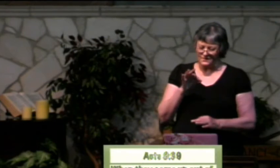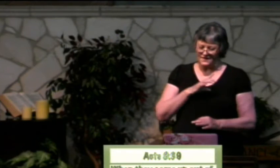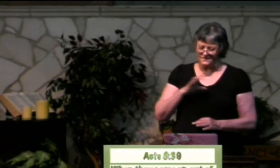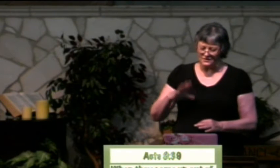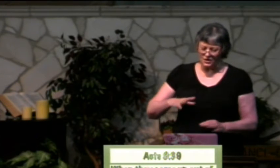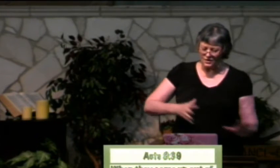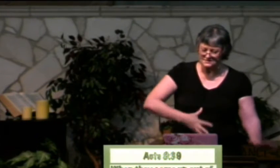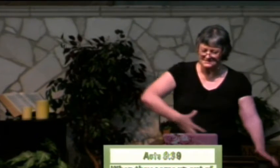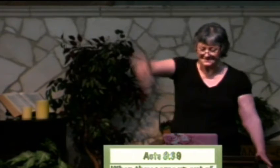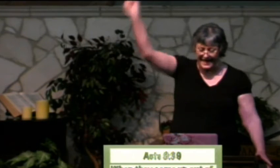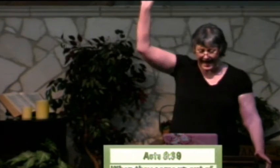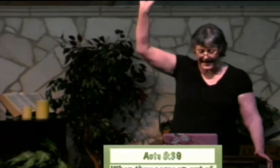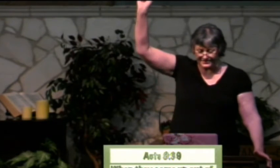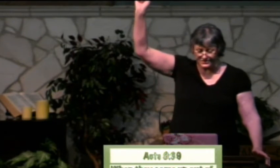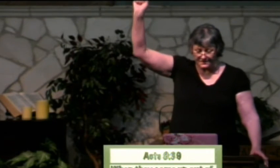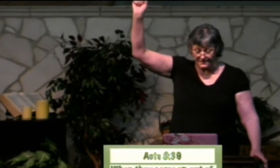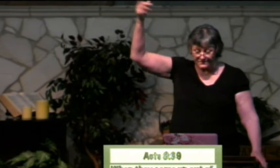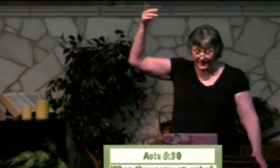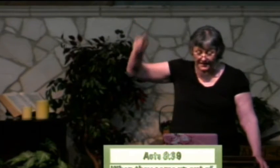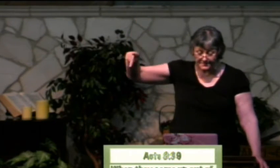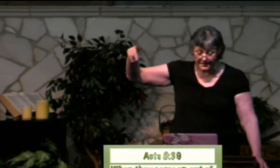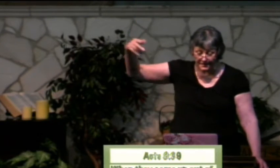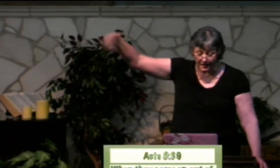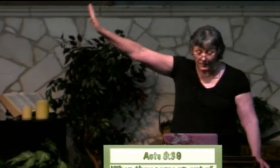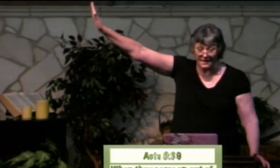of the Lord snatched Philip away."